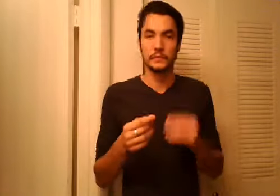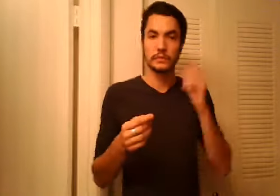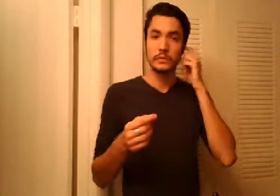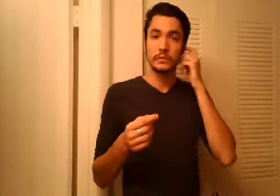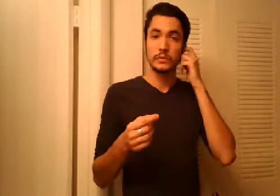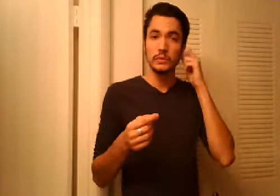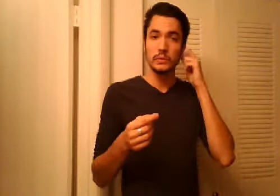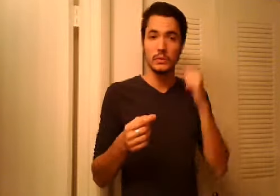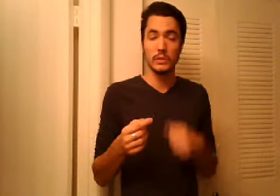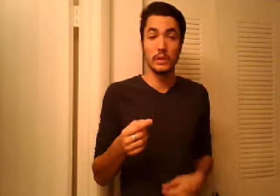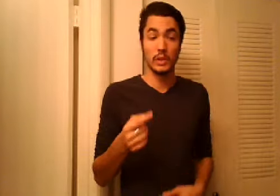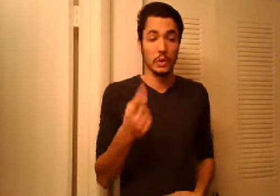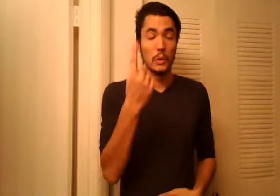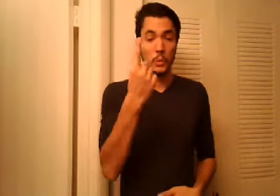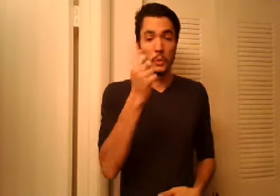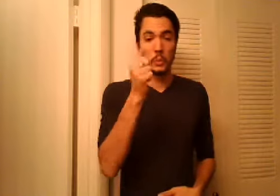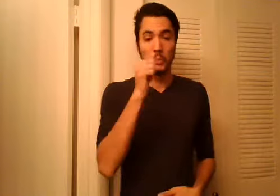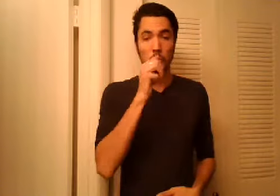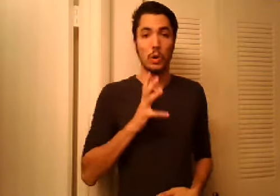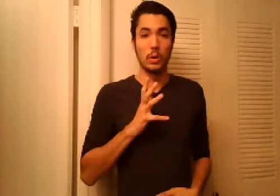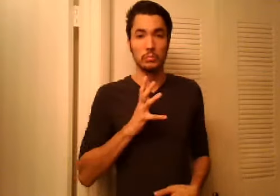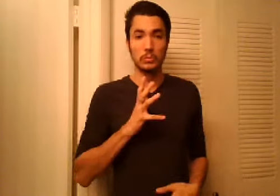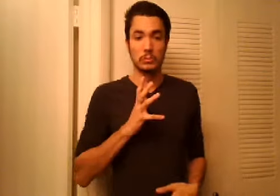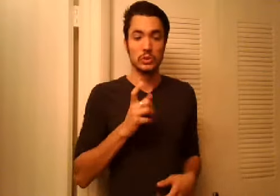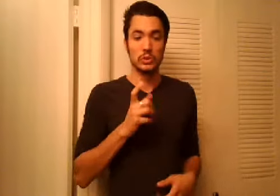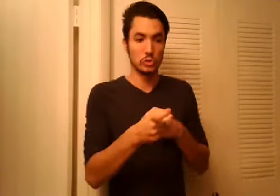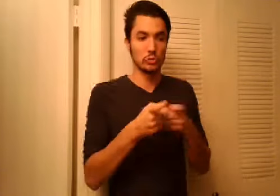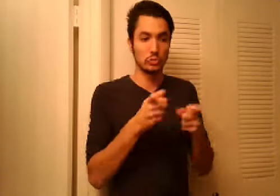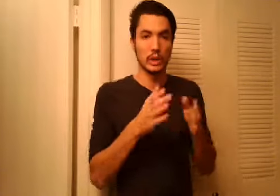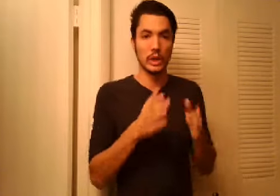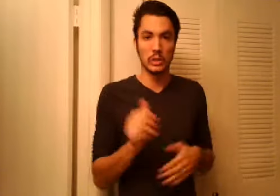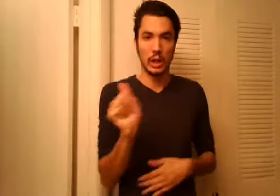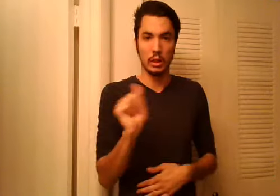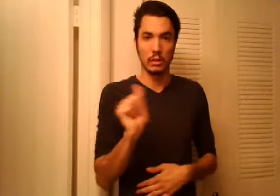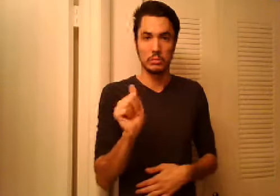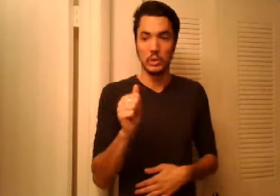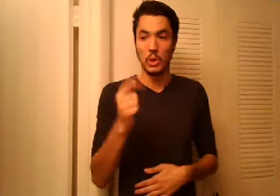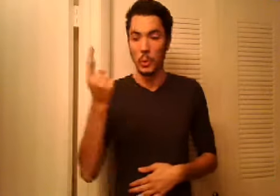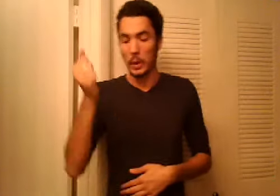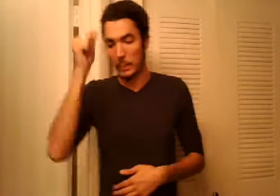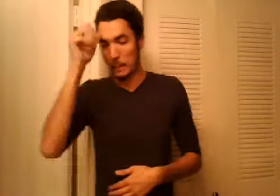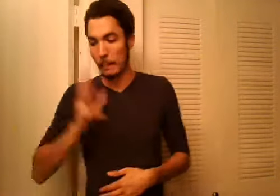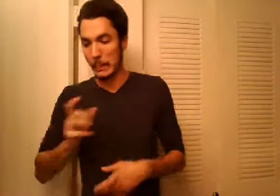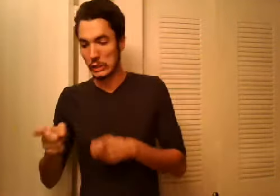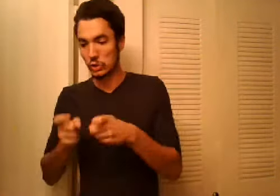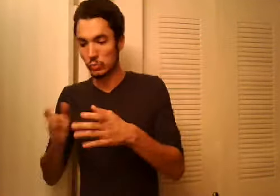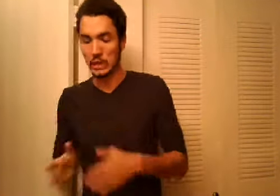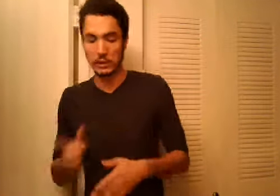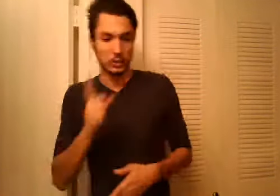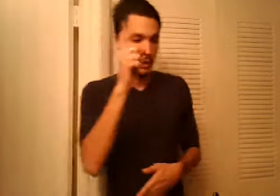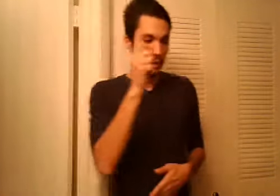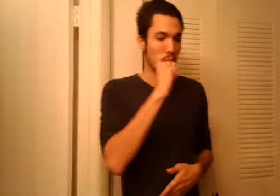Texas Women's Athletic Director. The University of Texas has two athletic directors, one for men's sports and one for women's sports. So we were talking with the women's athletic director. His name is